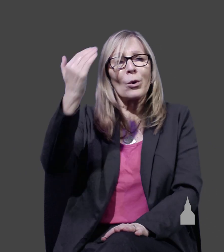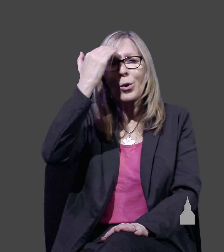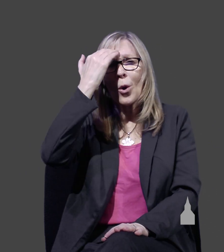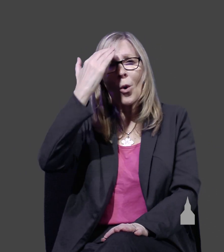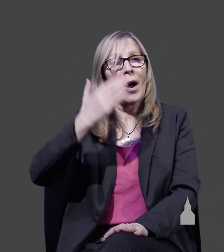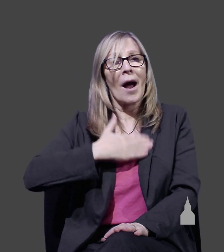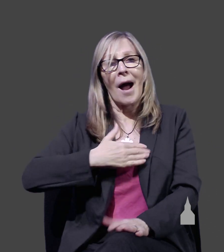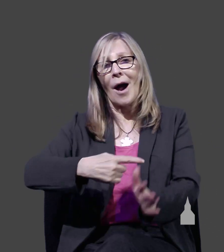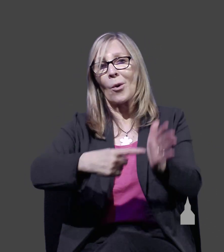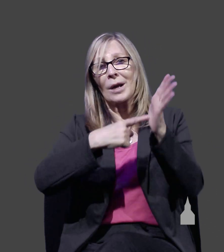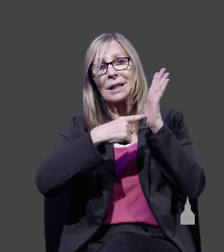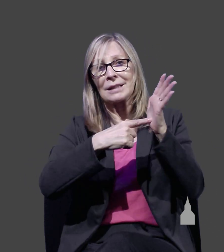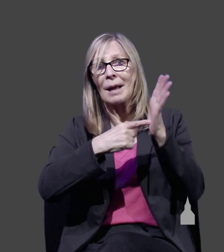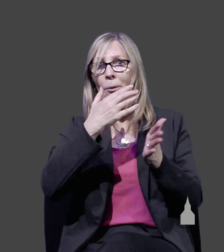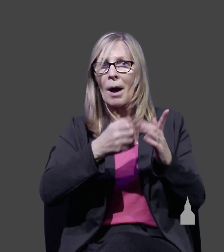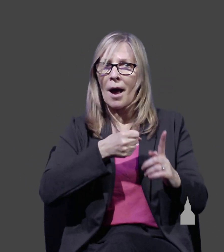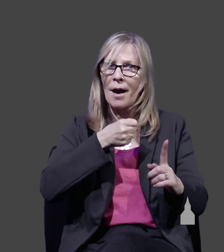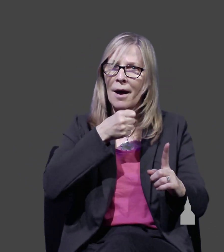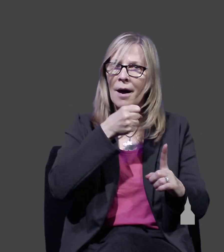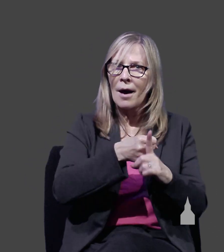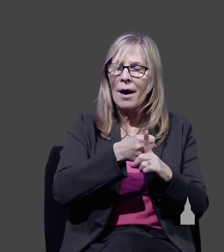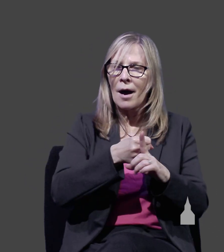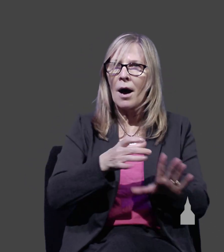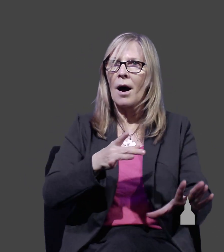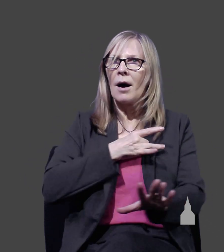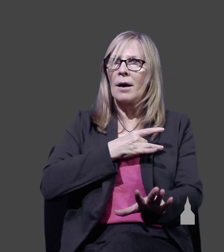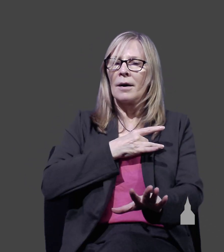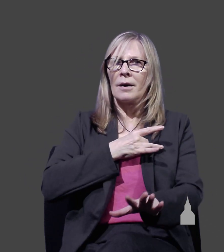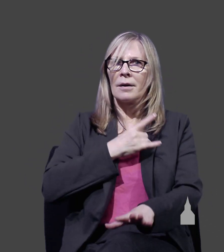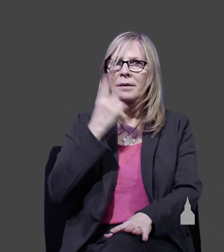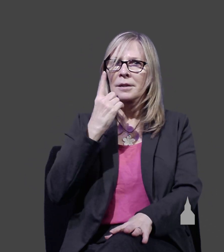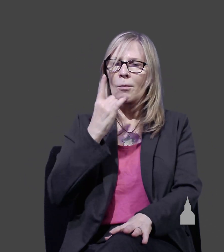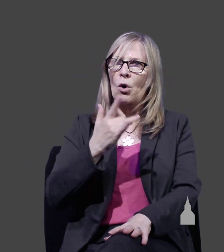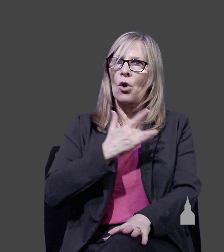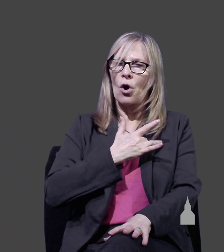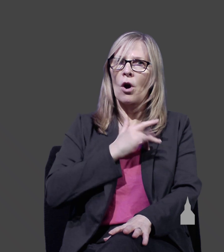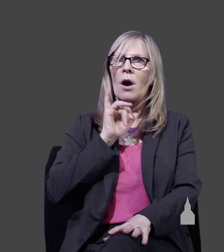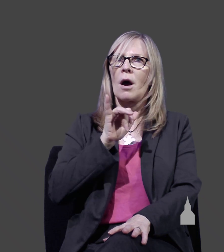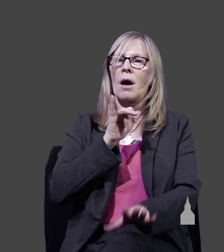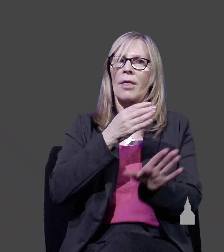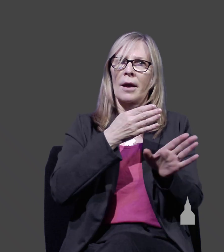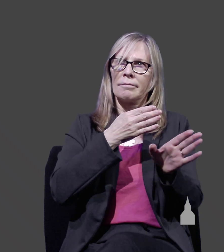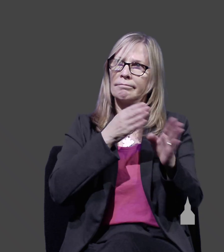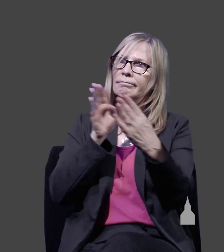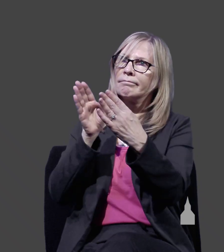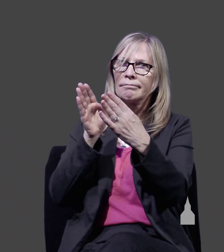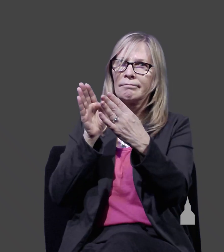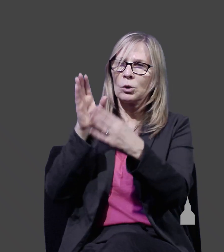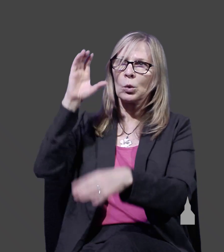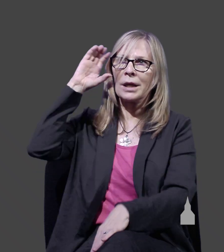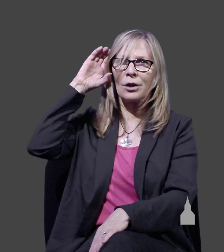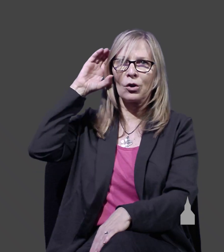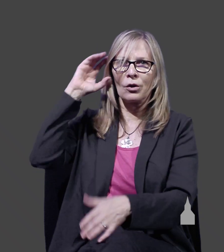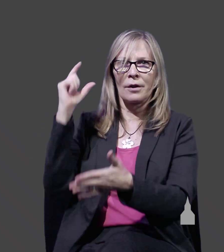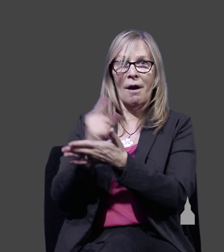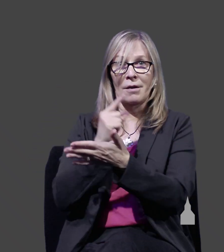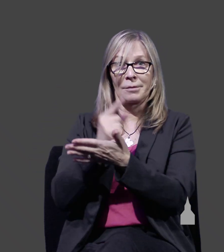our example might strike something in someone's heart such that they turn to hear the